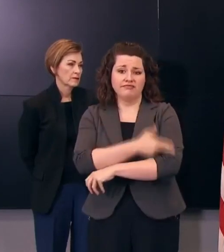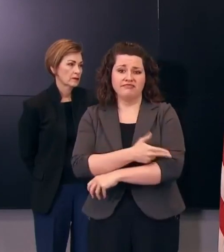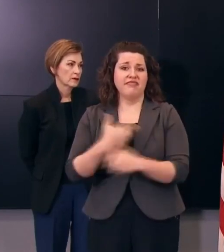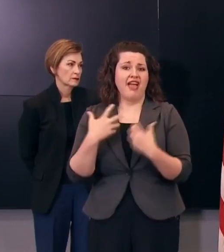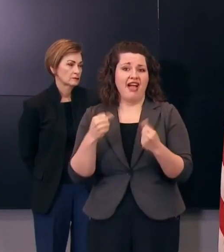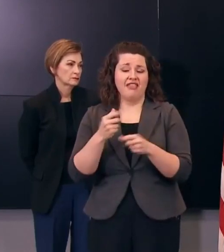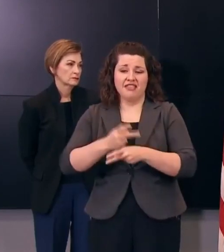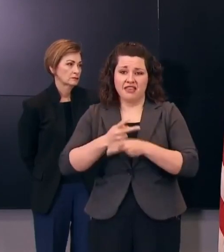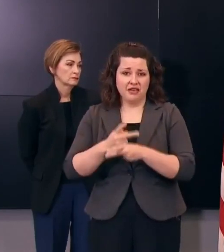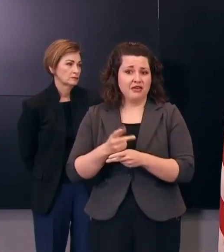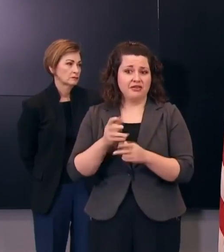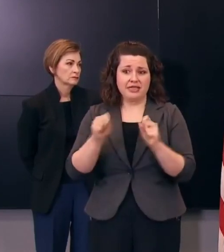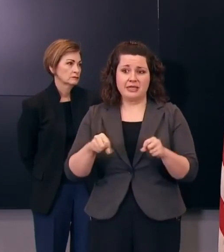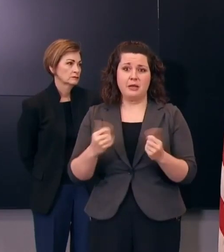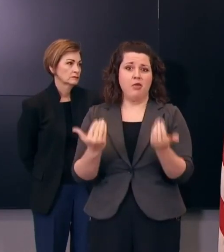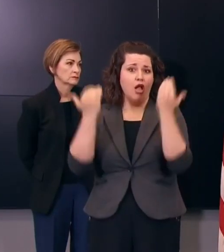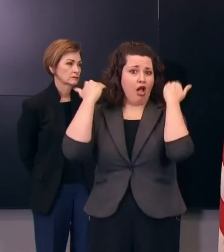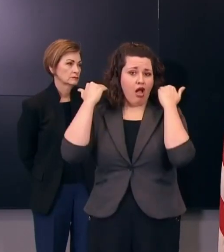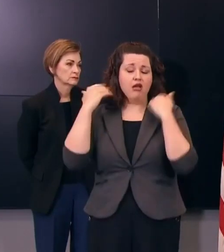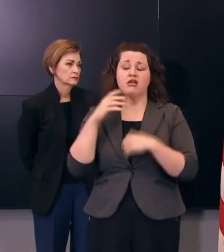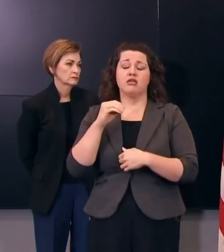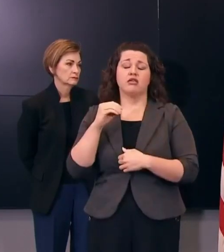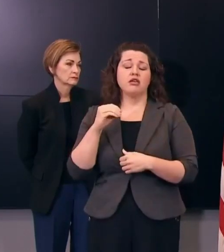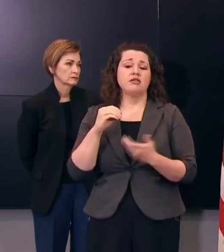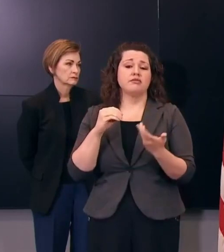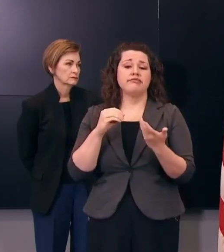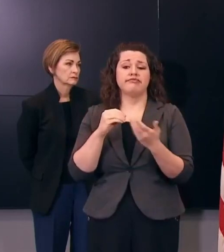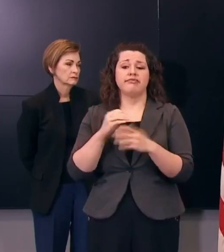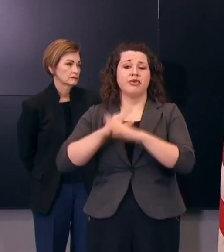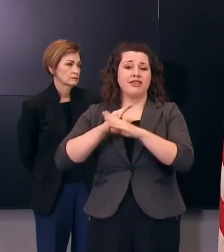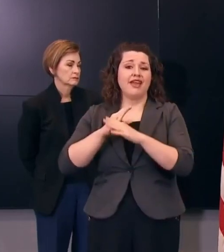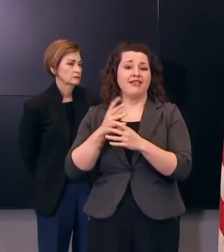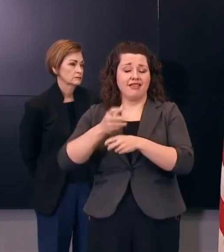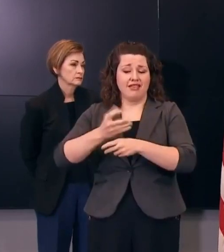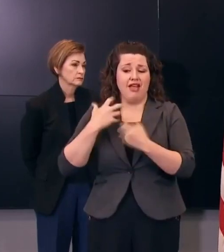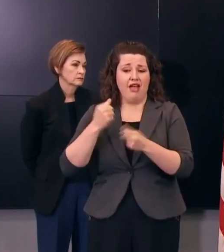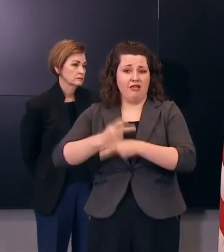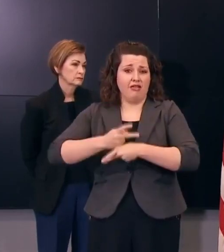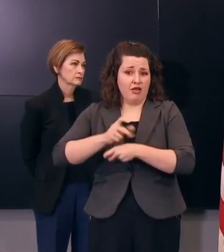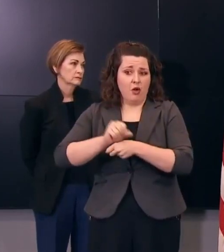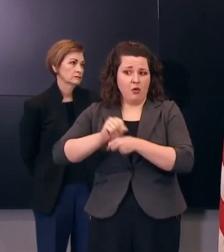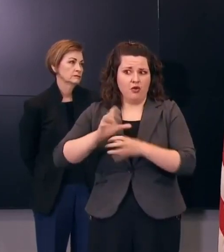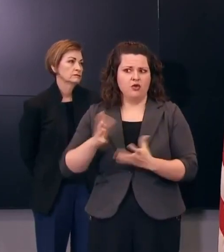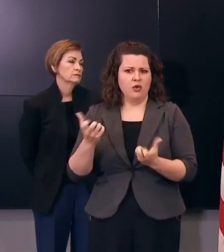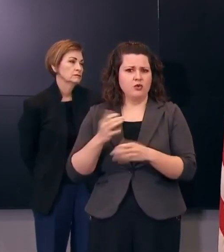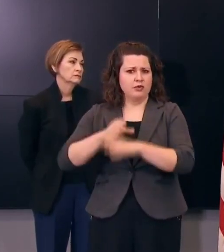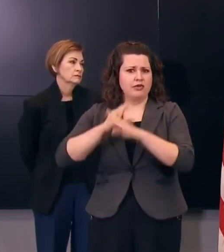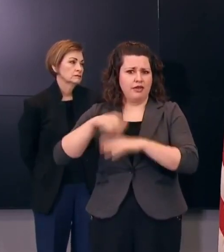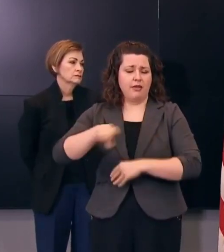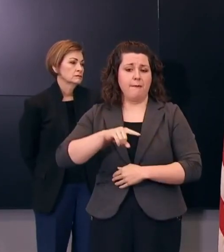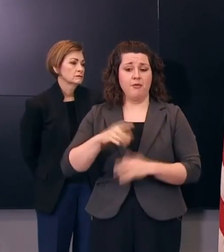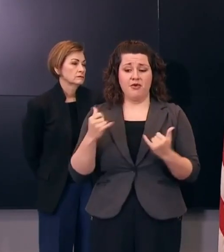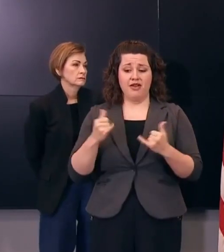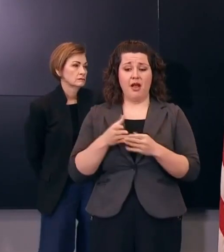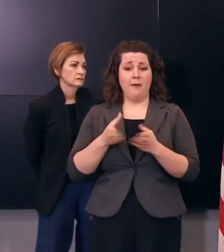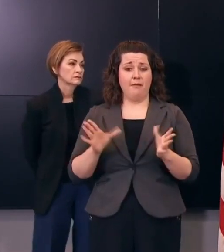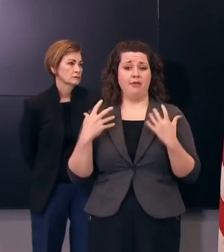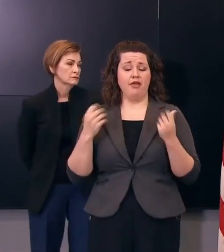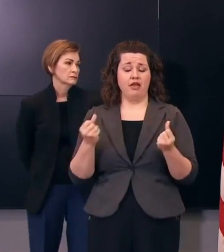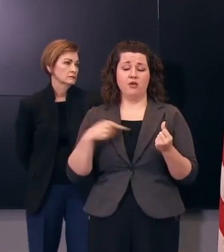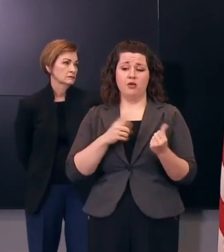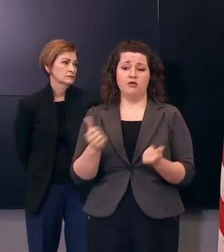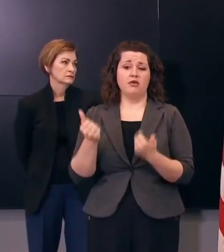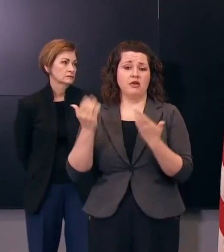system and to protect our healthcare workers and our vulnerable populations. Right now, public health has